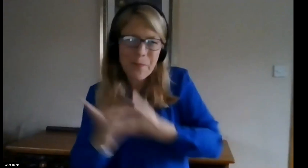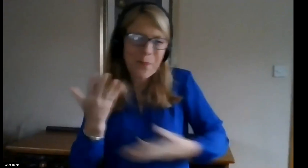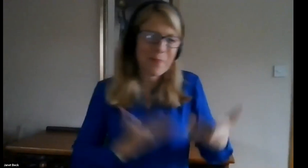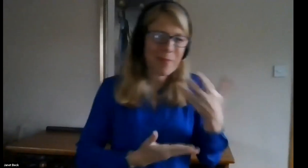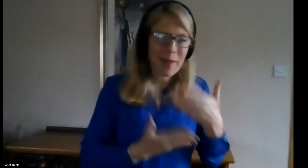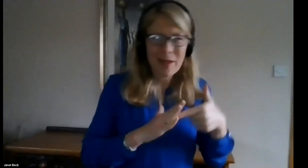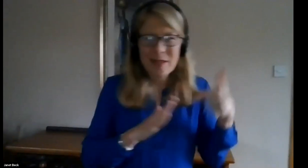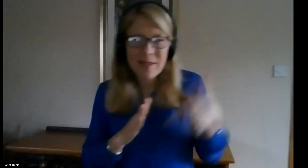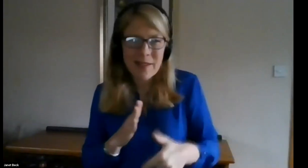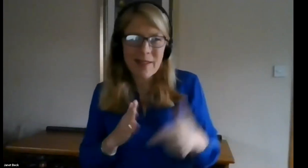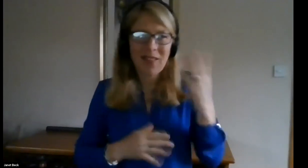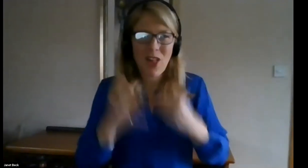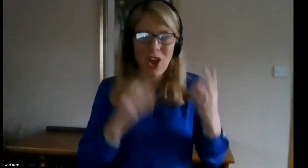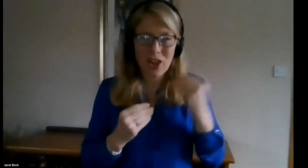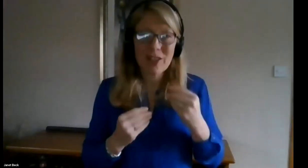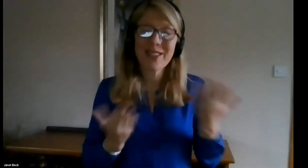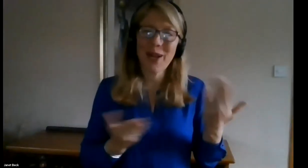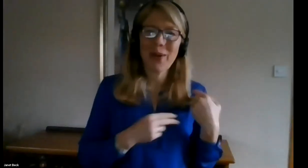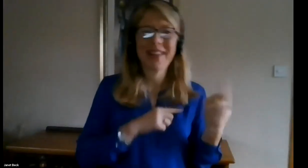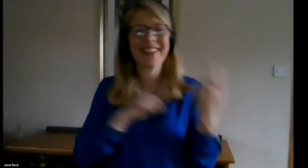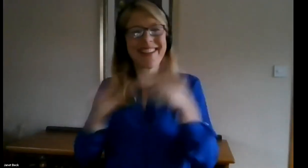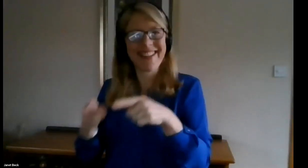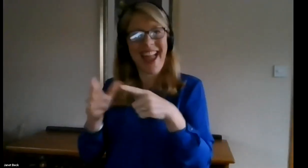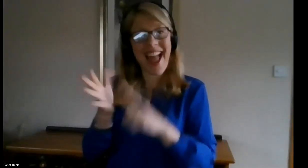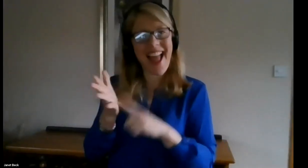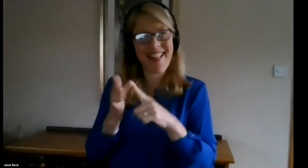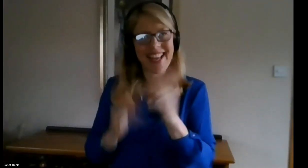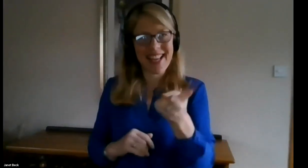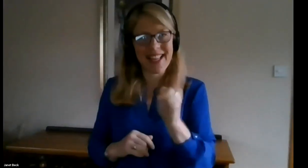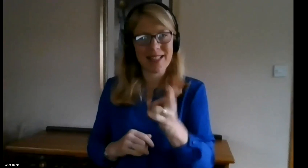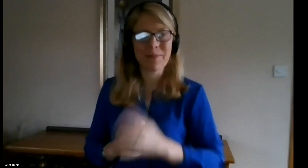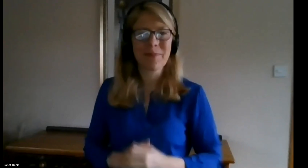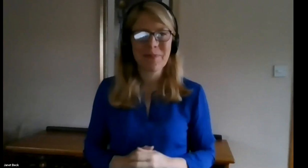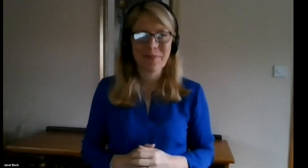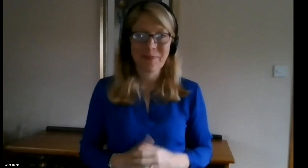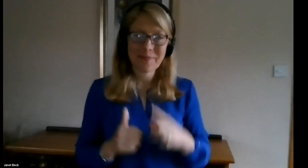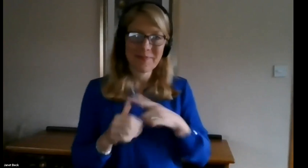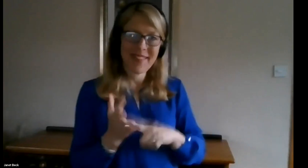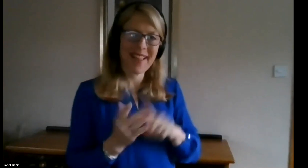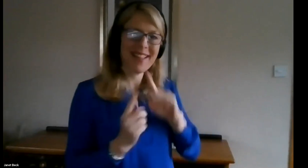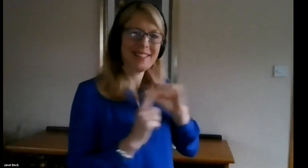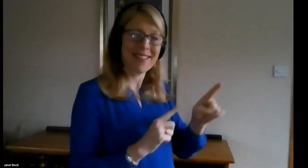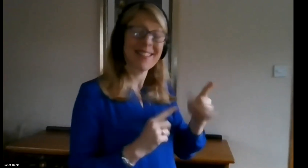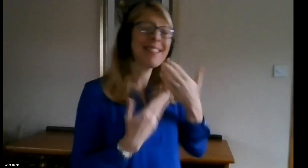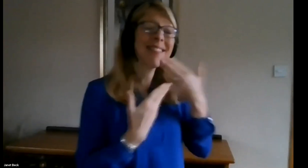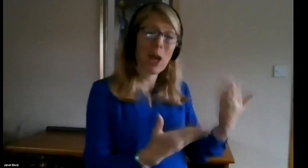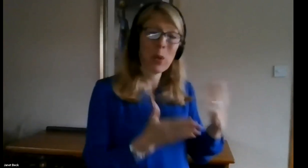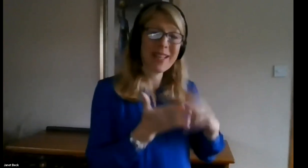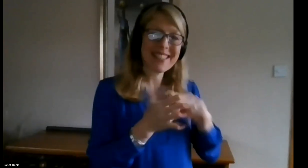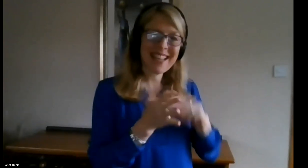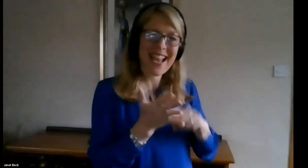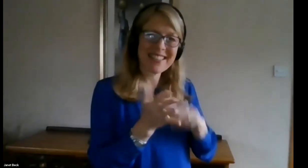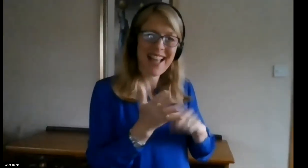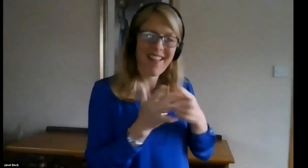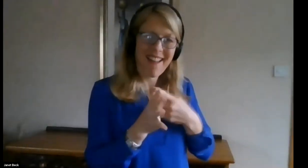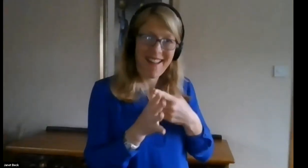I just give the floor back to Ali. Okay, thank you very much, Natalia. And so